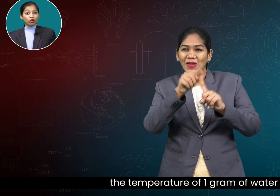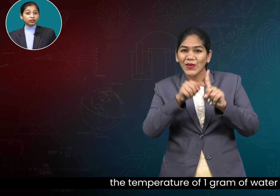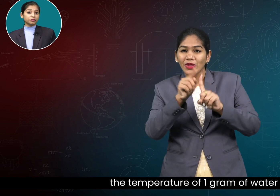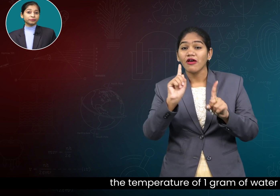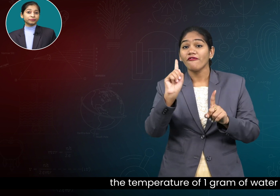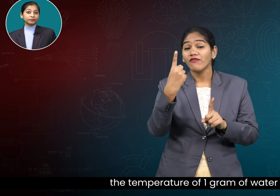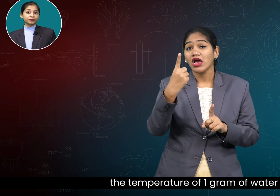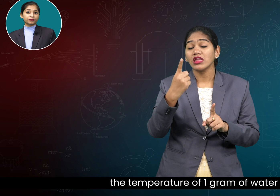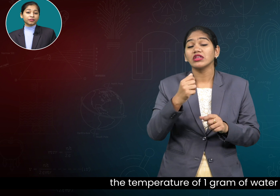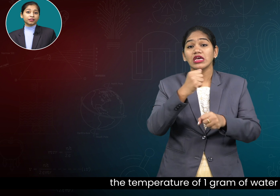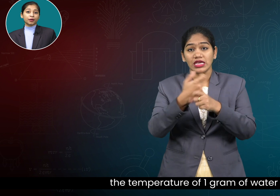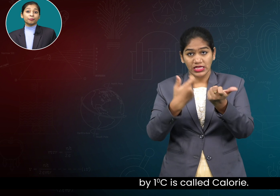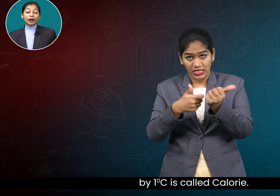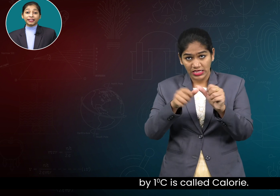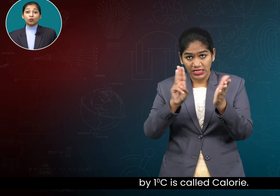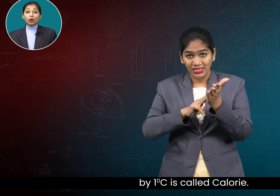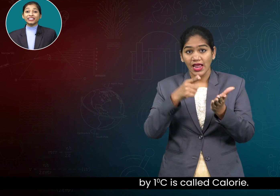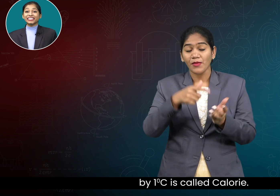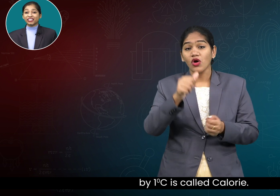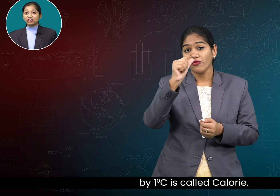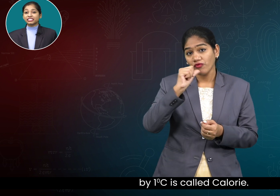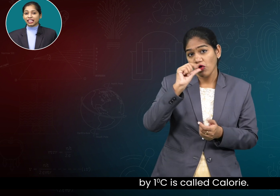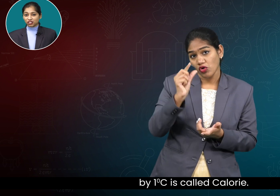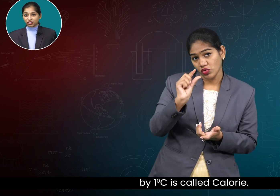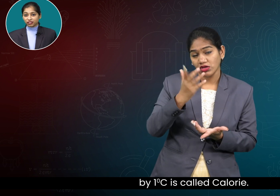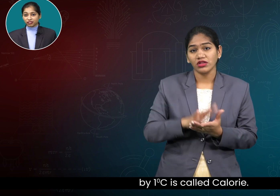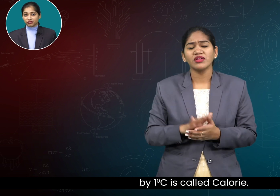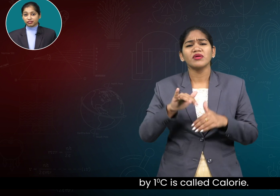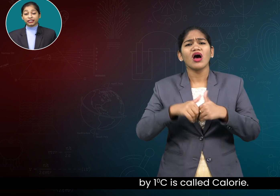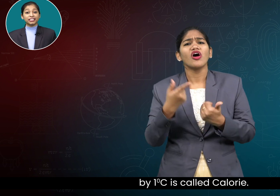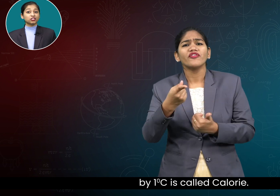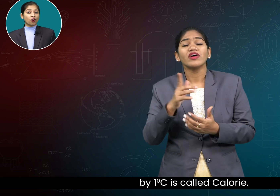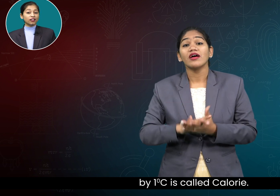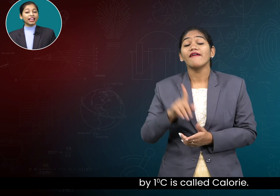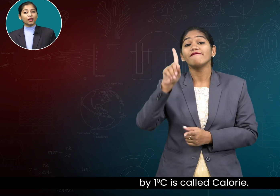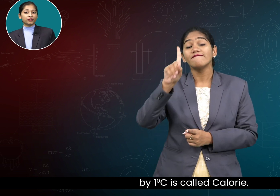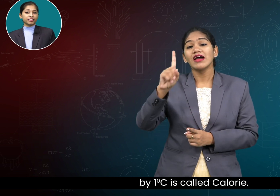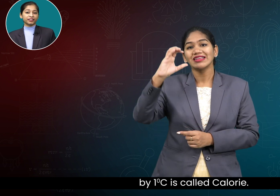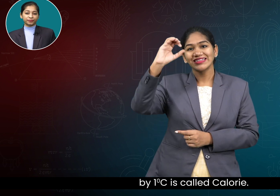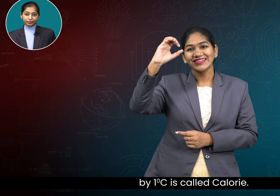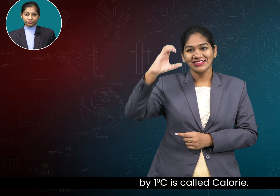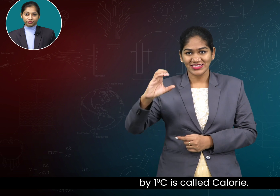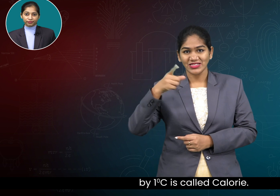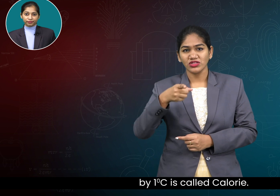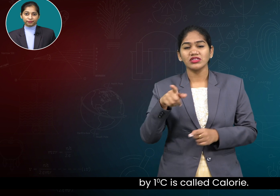of water by 1 degree Celsius is called calorie.